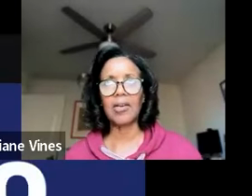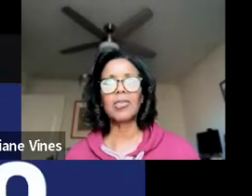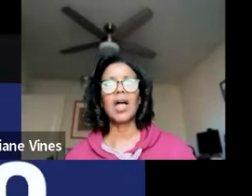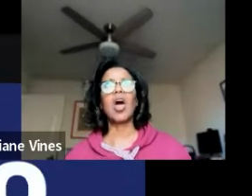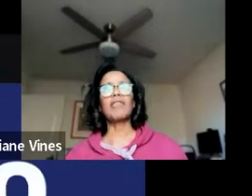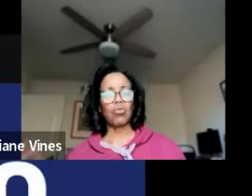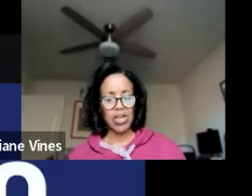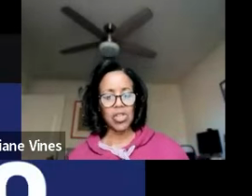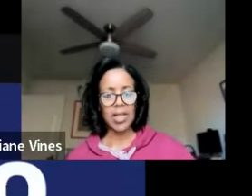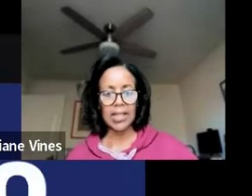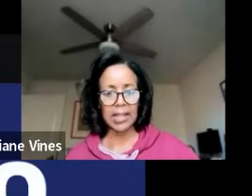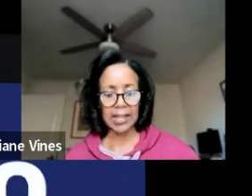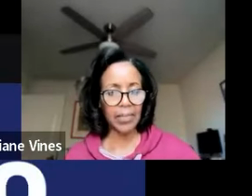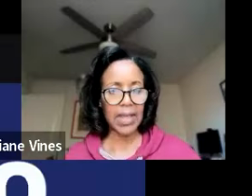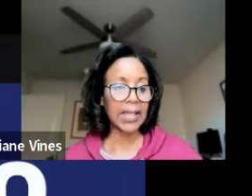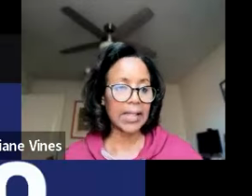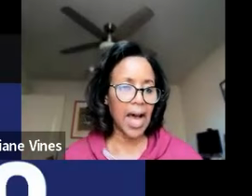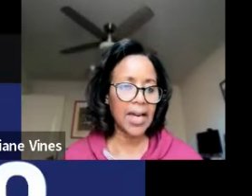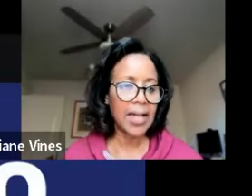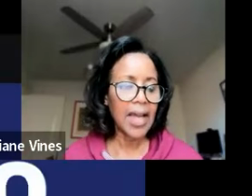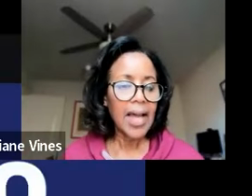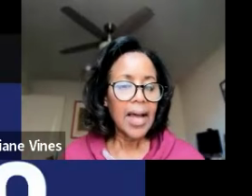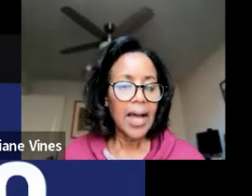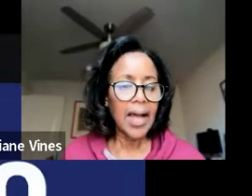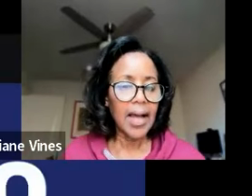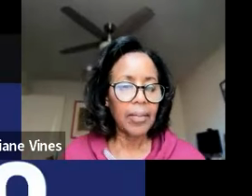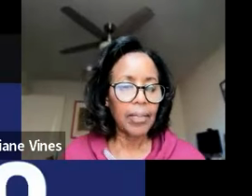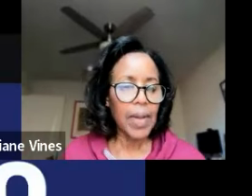being, a lot of aggression is the same thing. It's not.